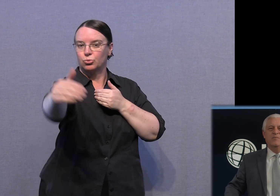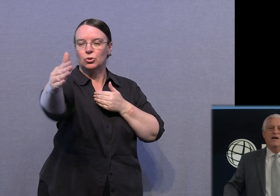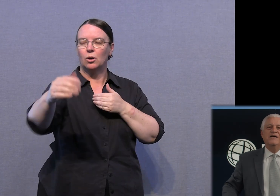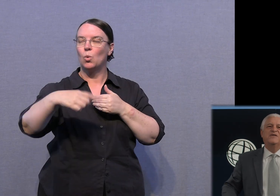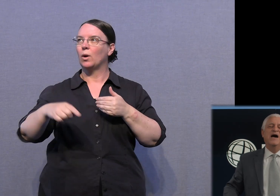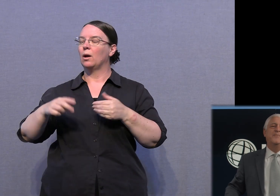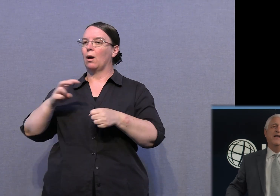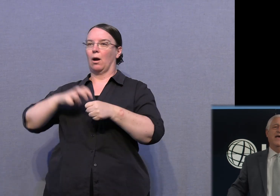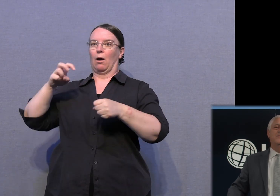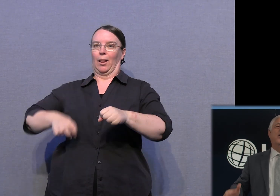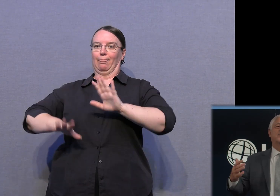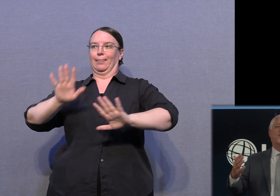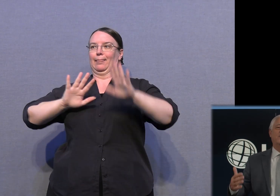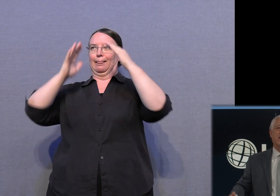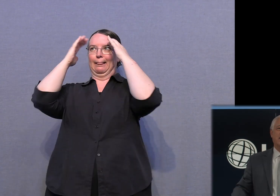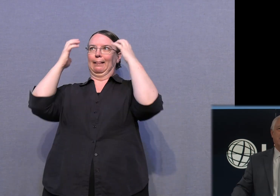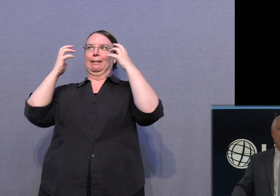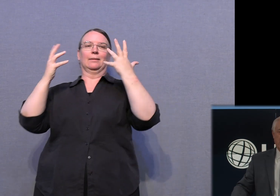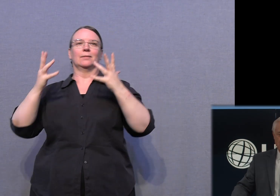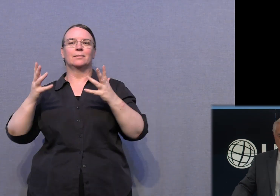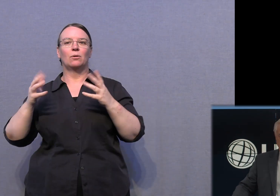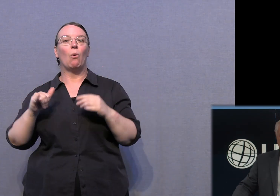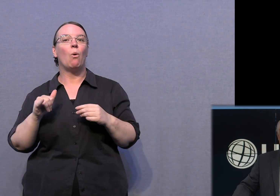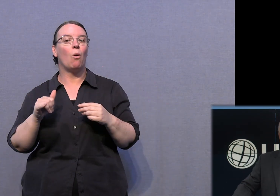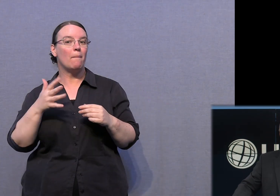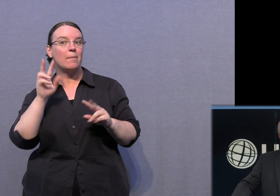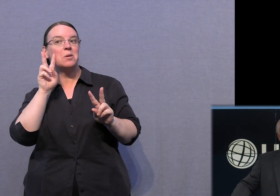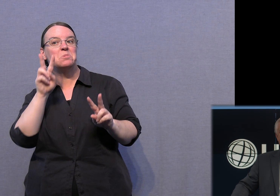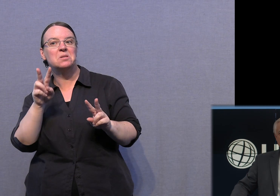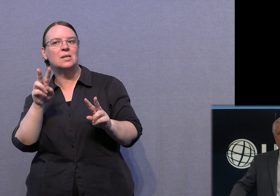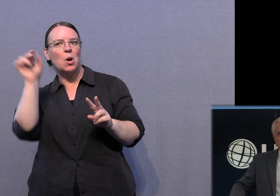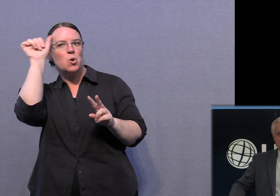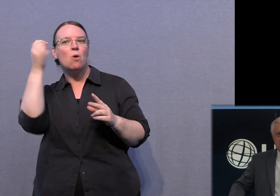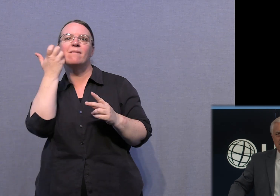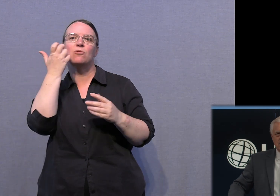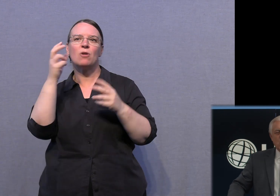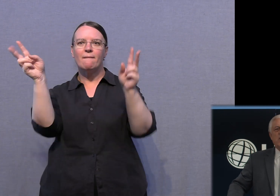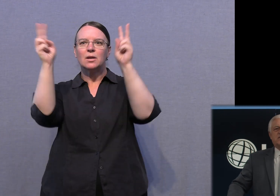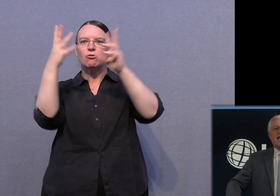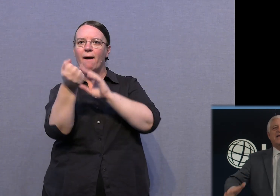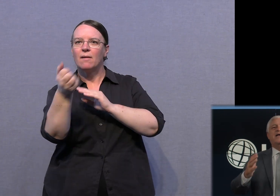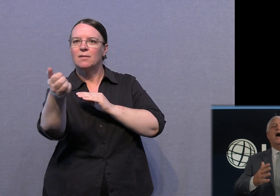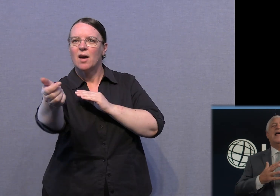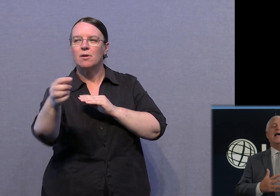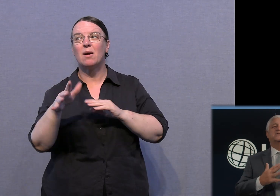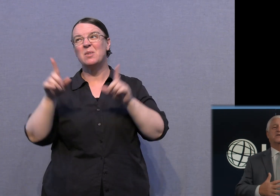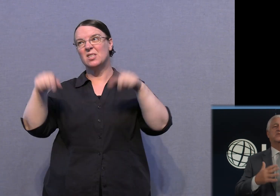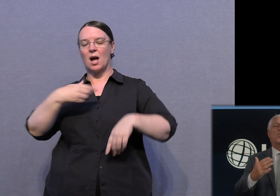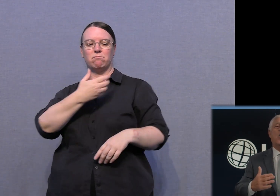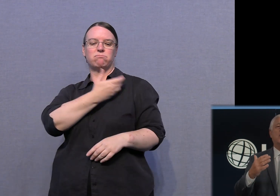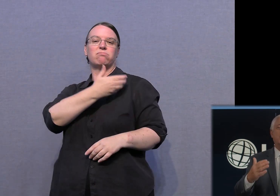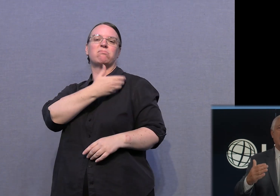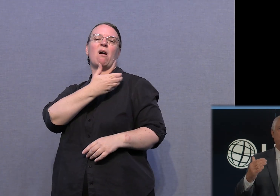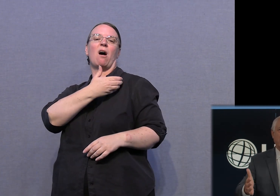so lifted up and boastful that again, we would lose what God has for us. So instead, God asked